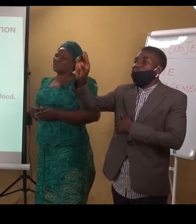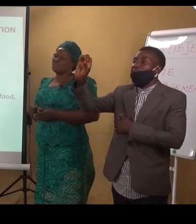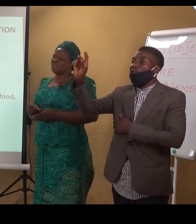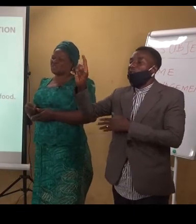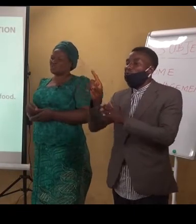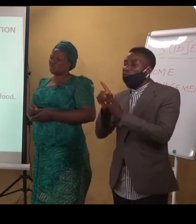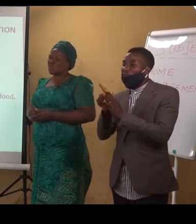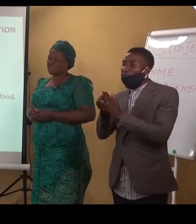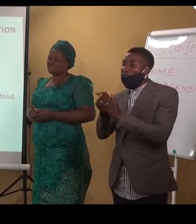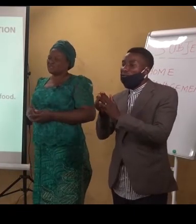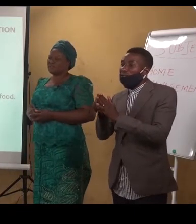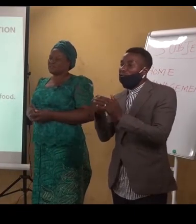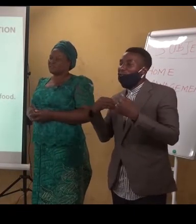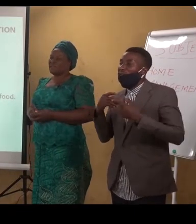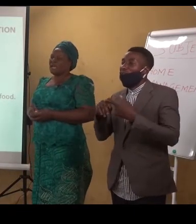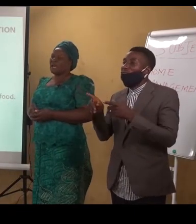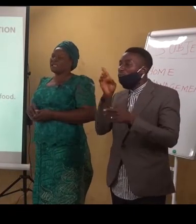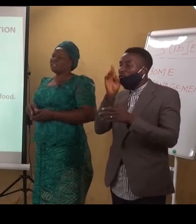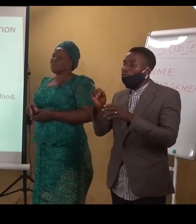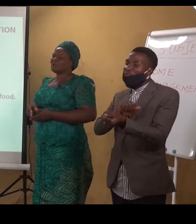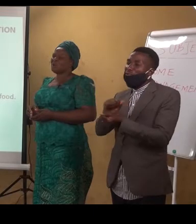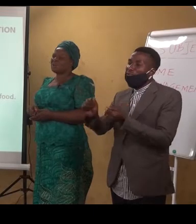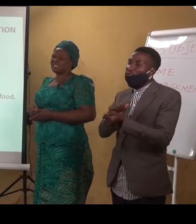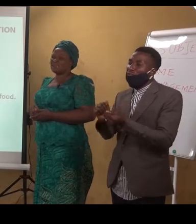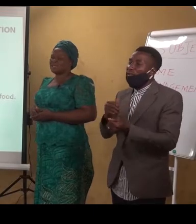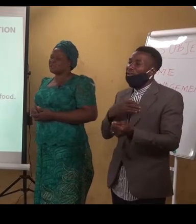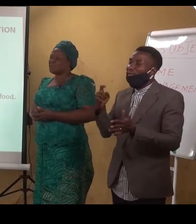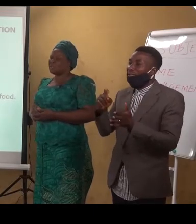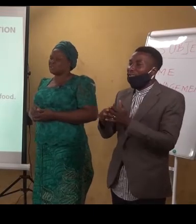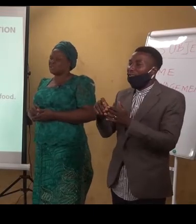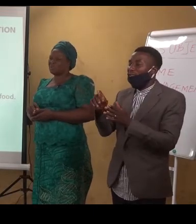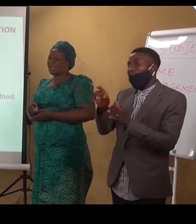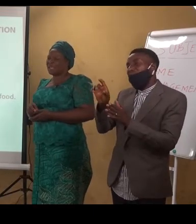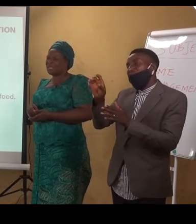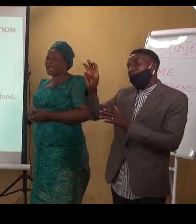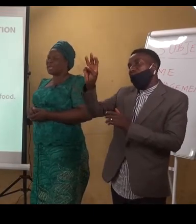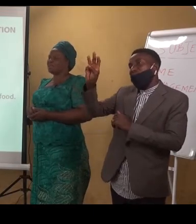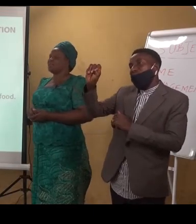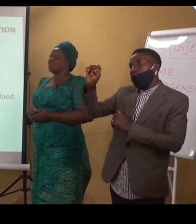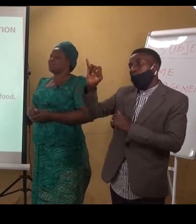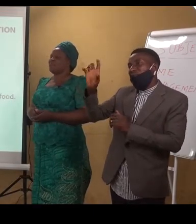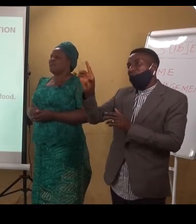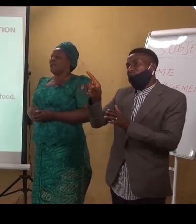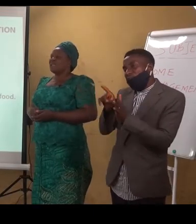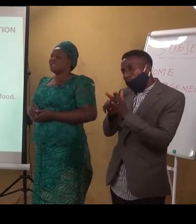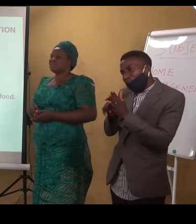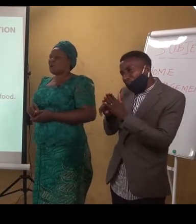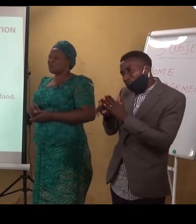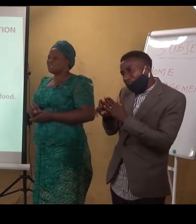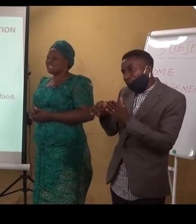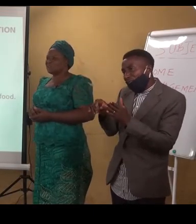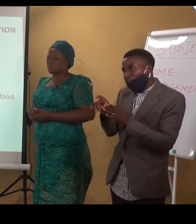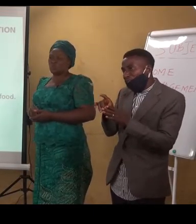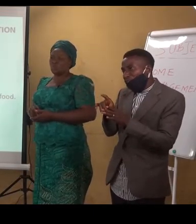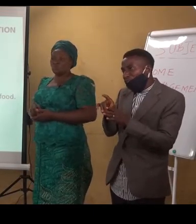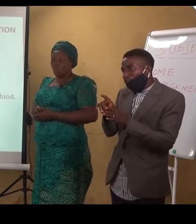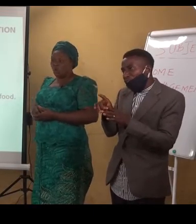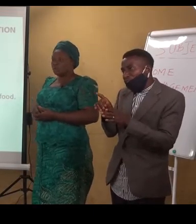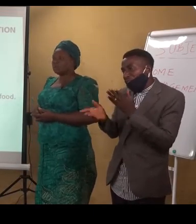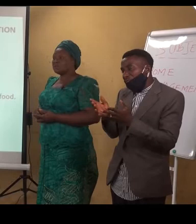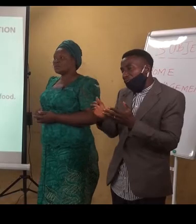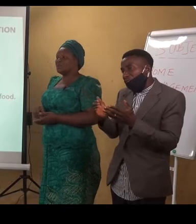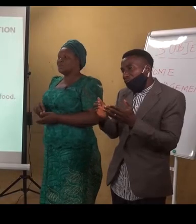Microorganisms has to be destroyed, and these microorganisms cannot be seen with the naked eyes. And this microorganism could